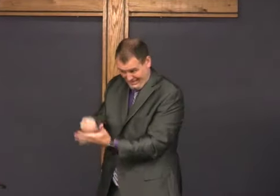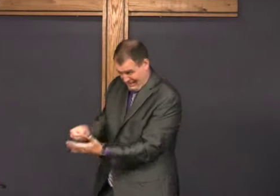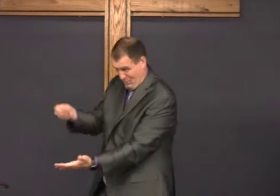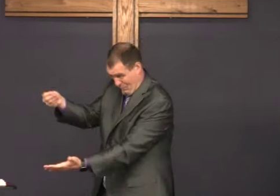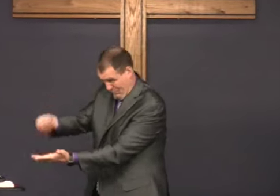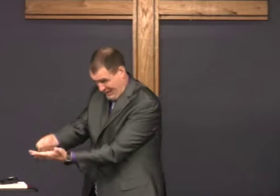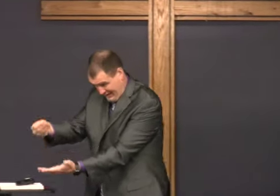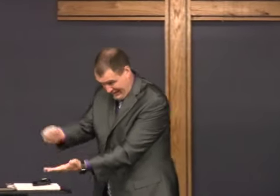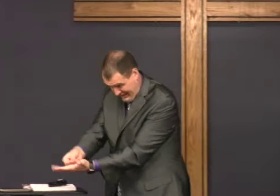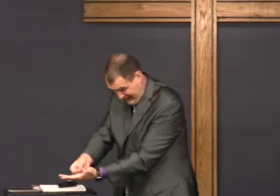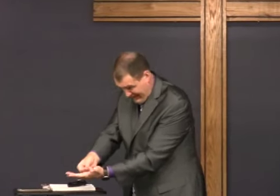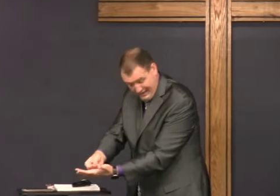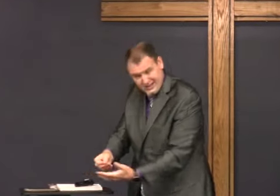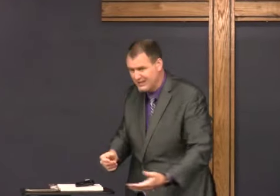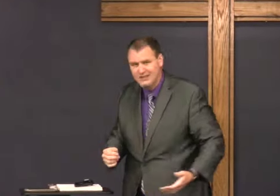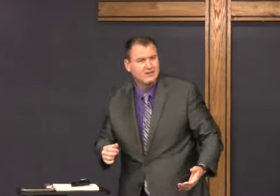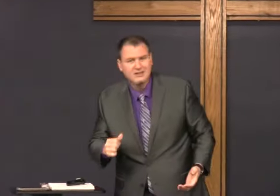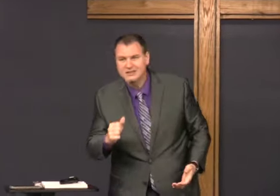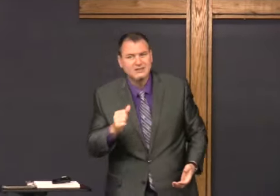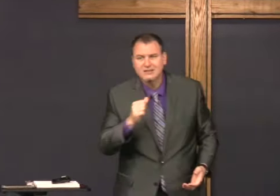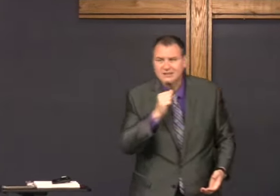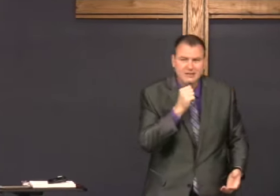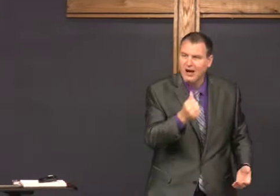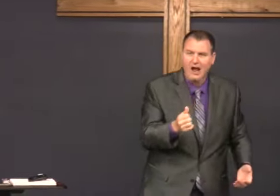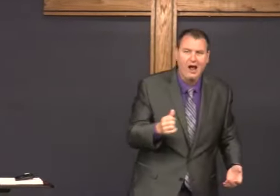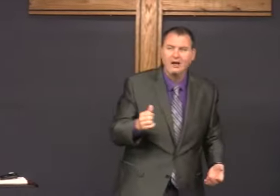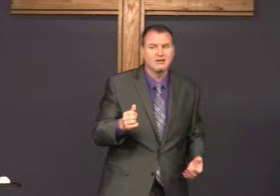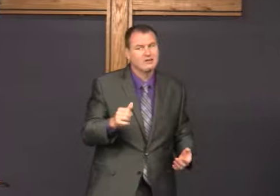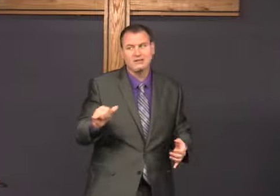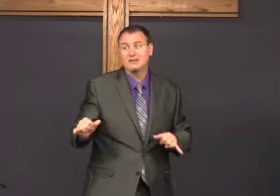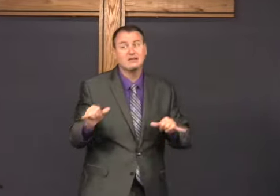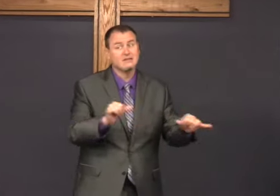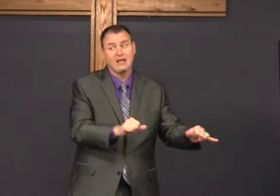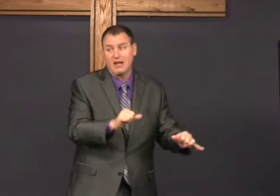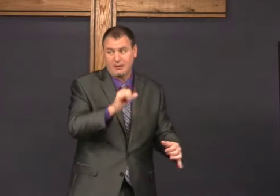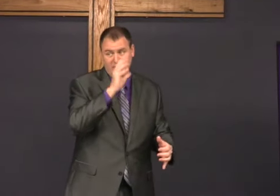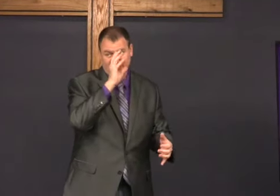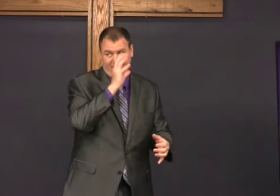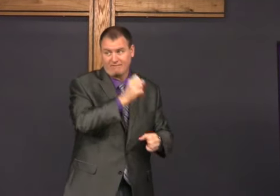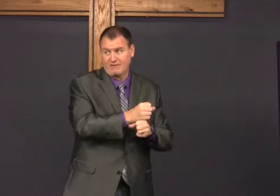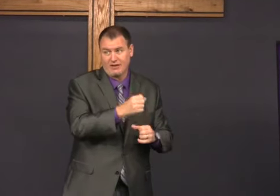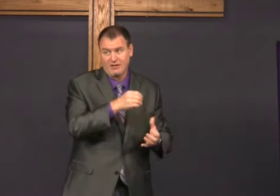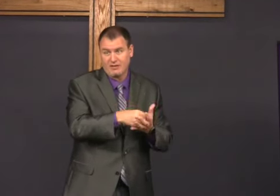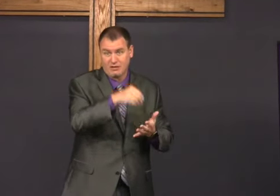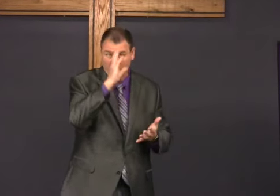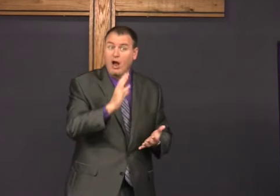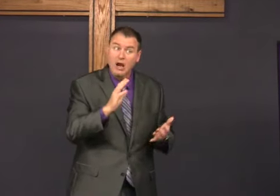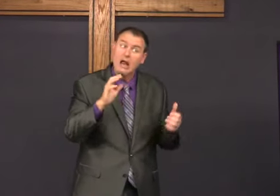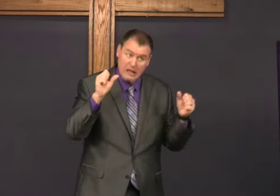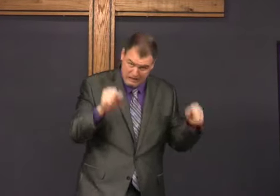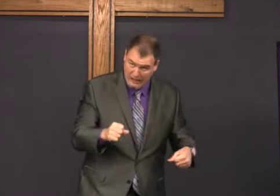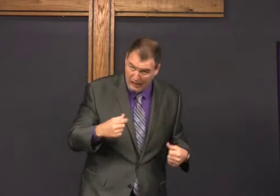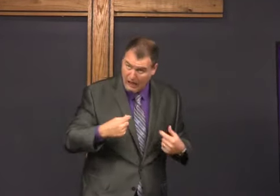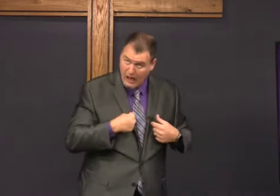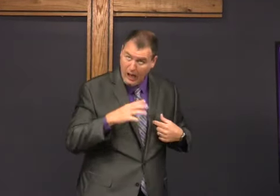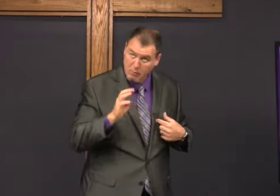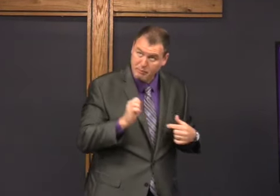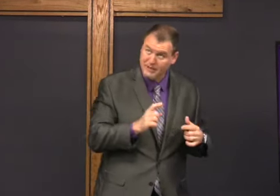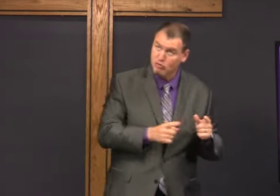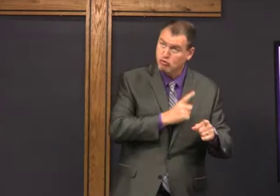we have our faith. We trust in money. It's not the same as having faith in God.